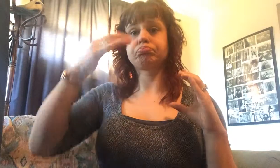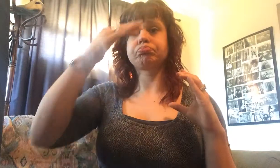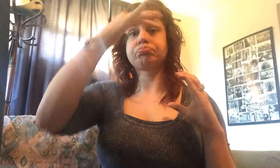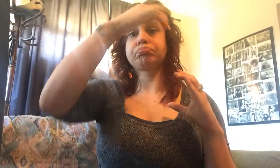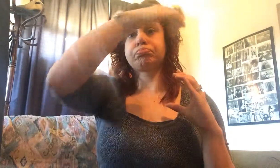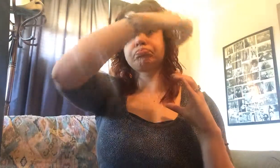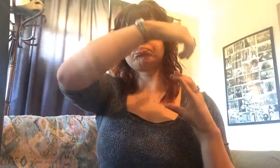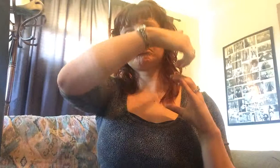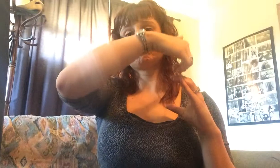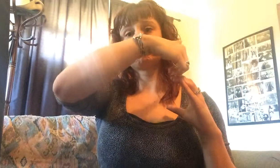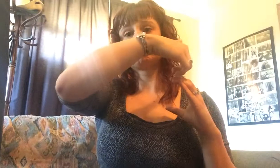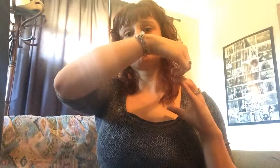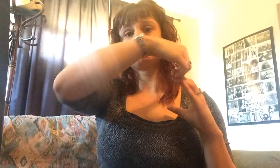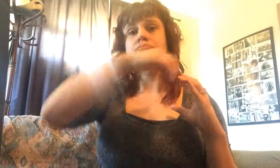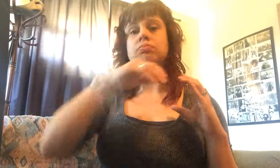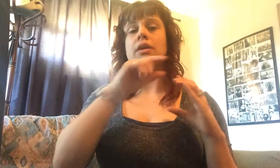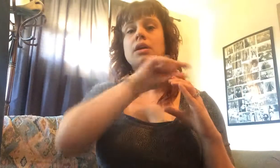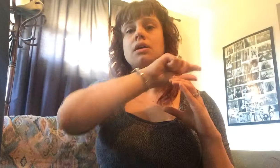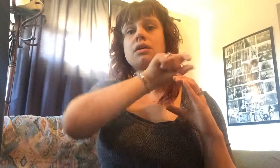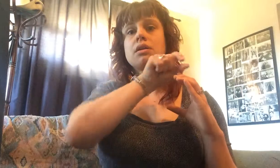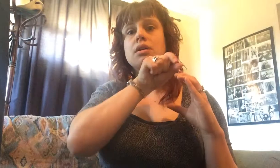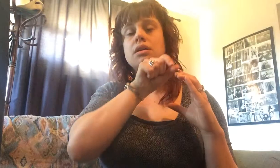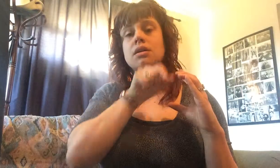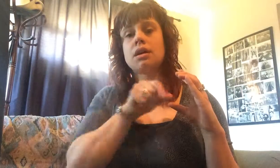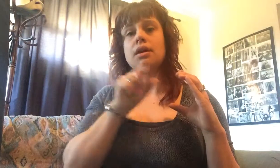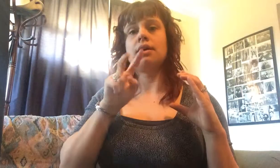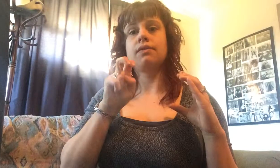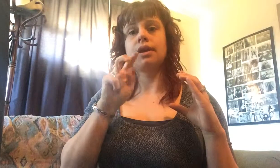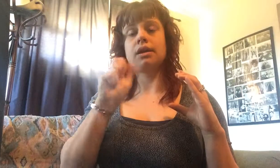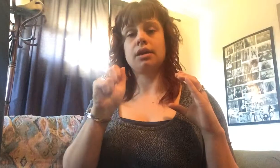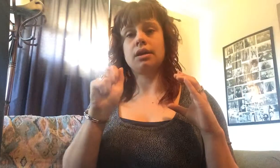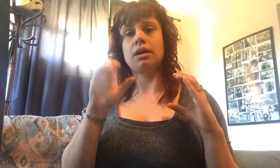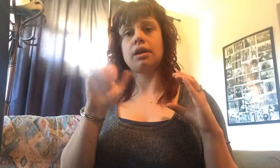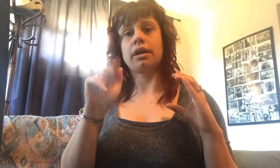cava Right? So from the body tissues